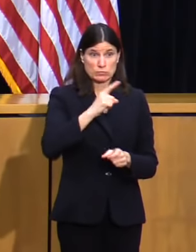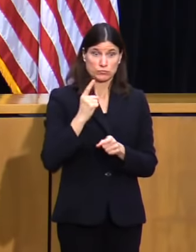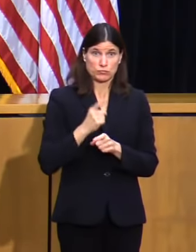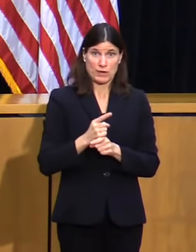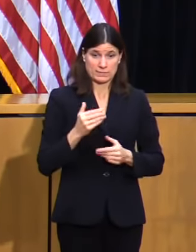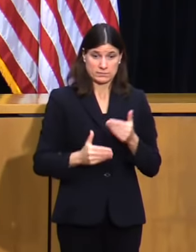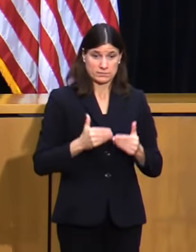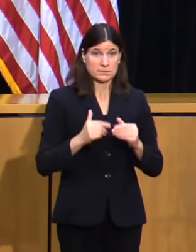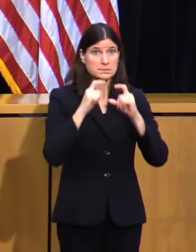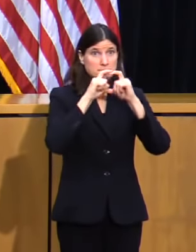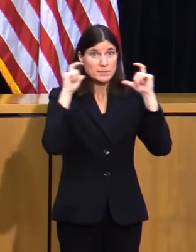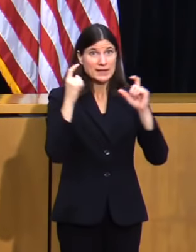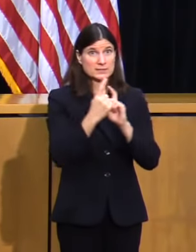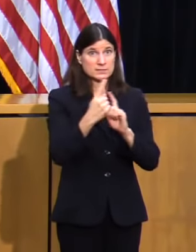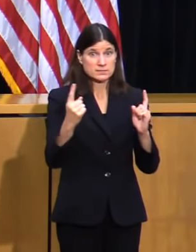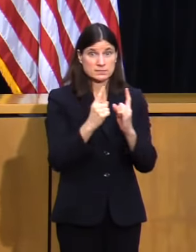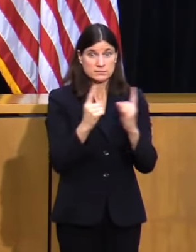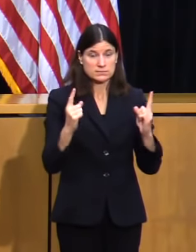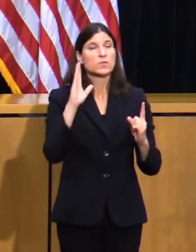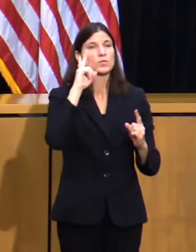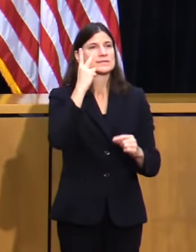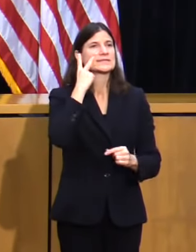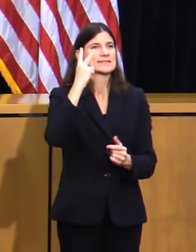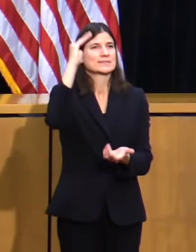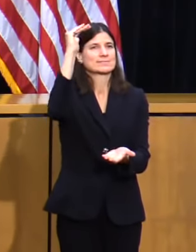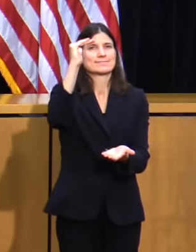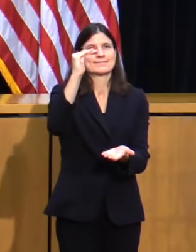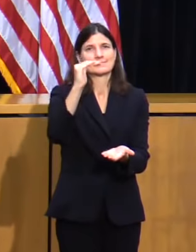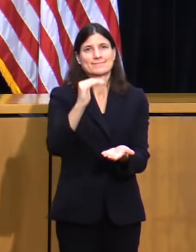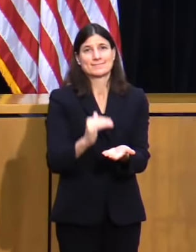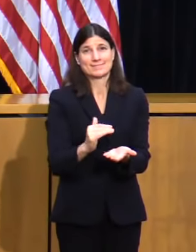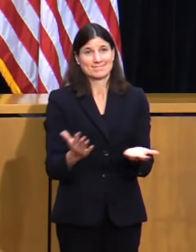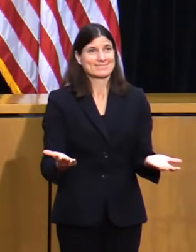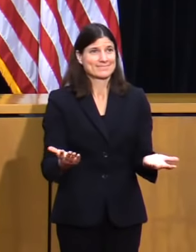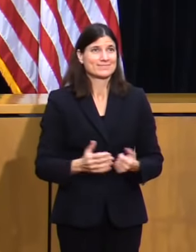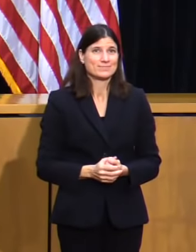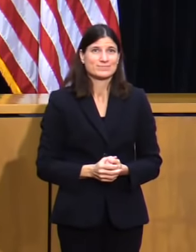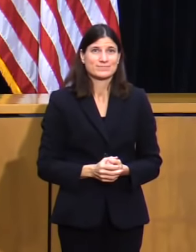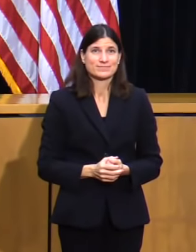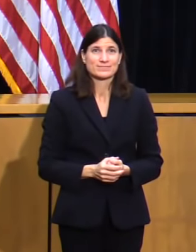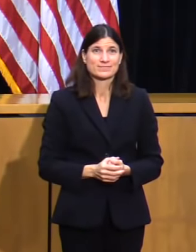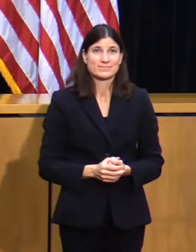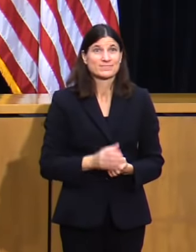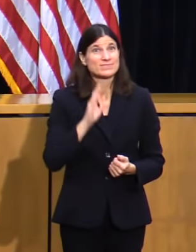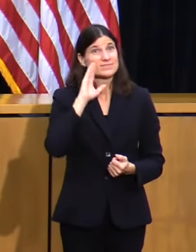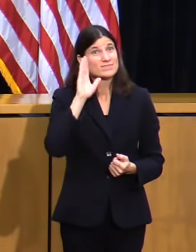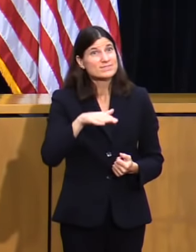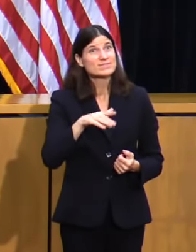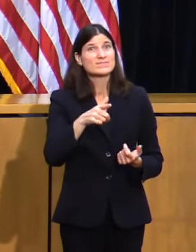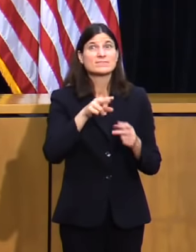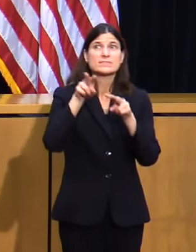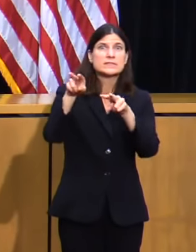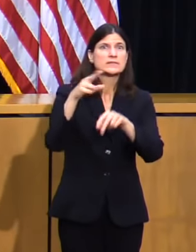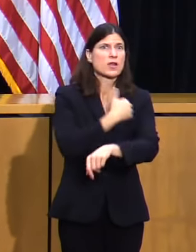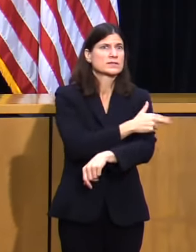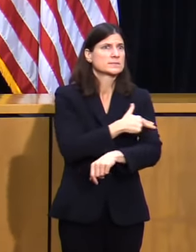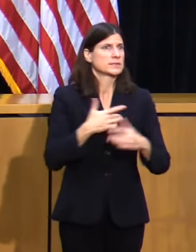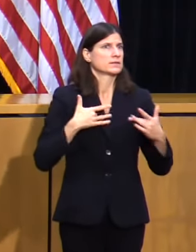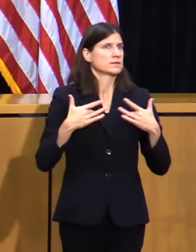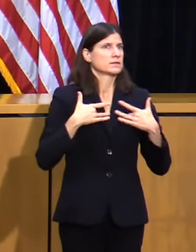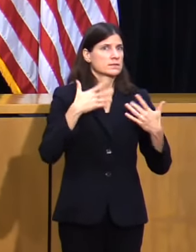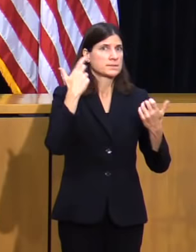big difference with respect to especially hospitalizations, but everybody has to